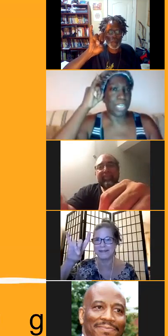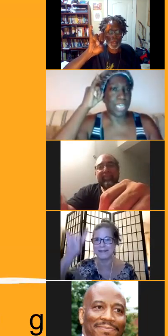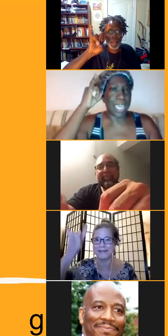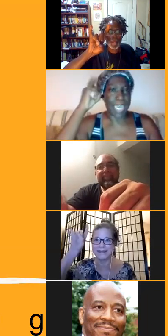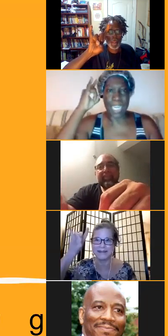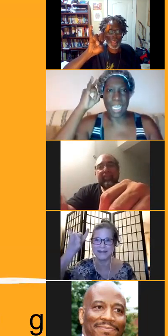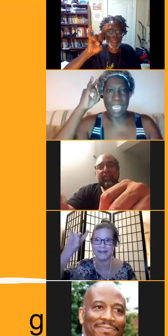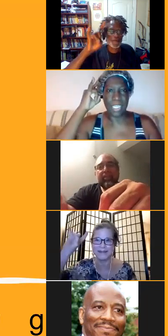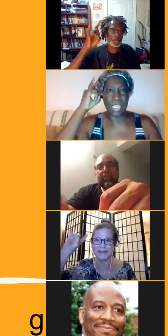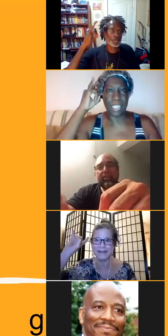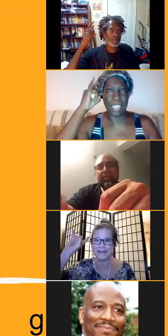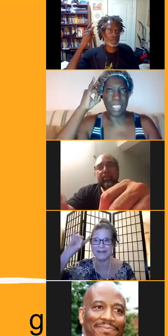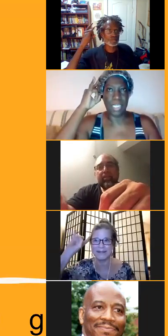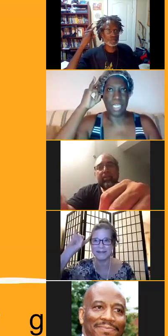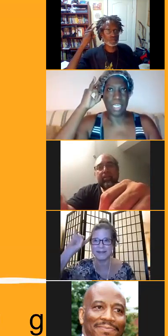Towards your head.